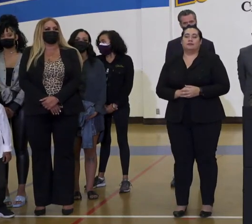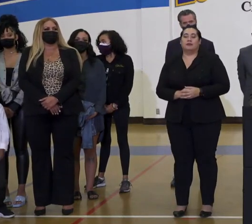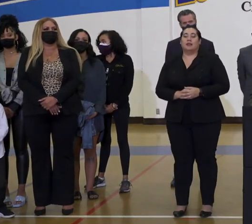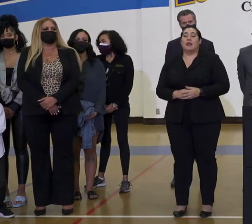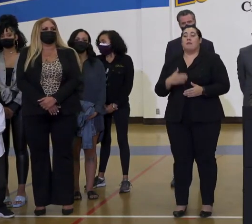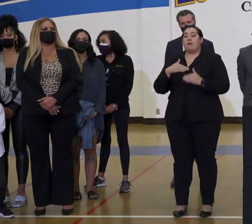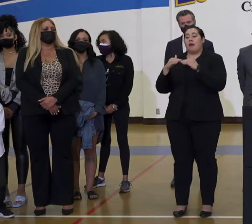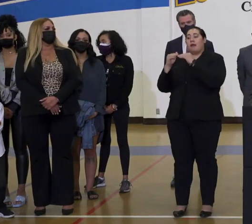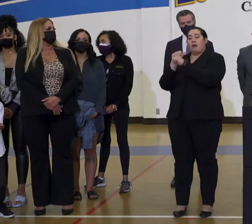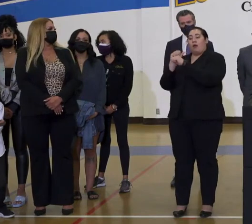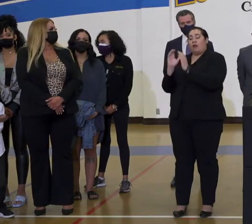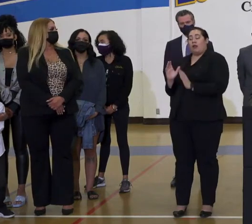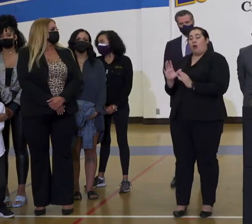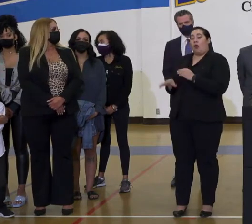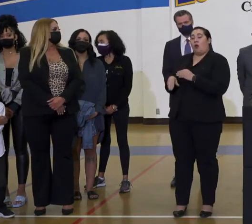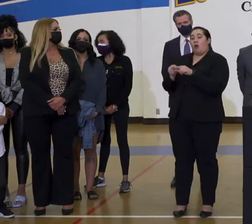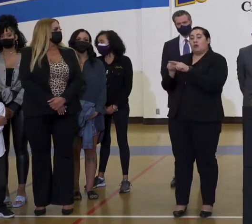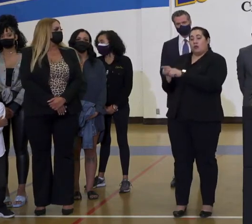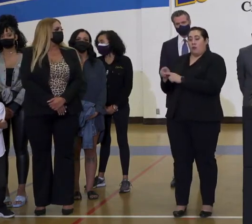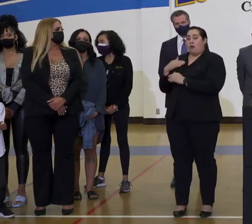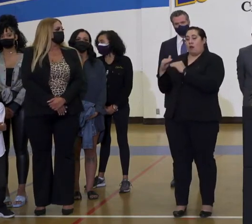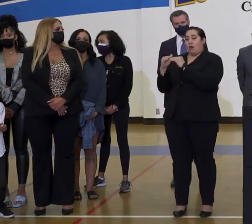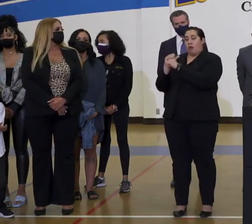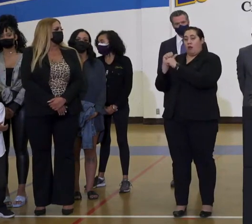My colleague, in addition,